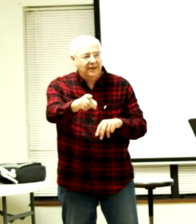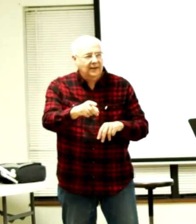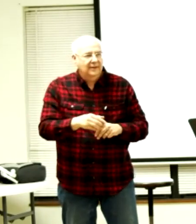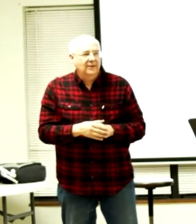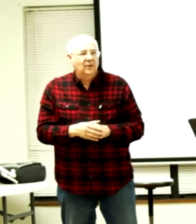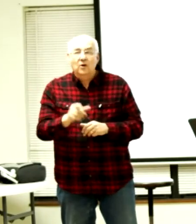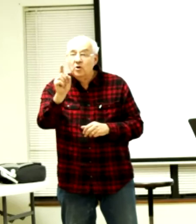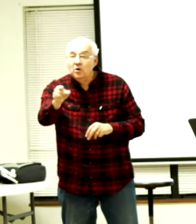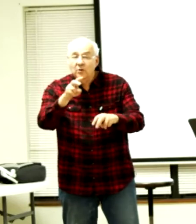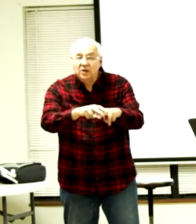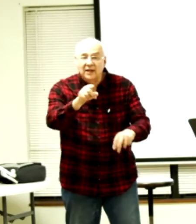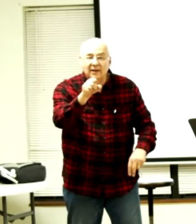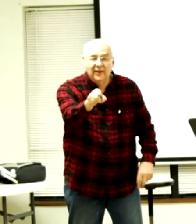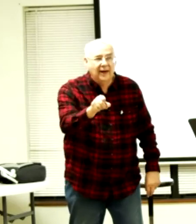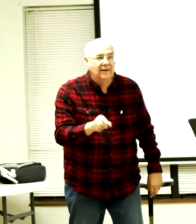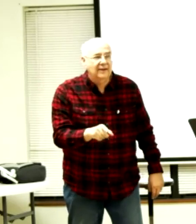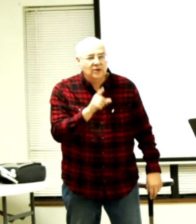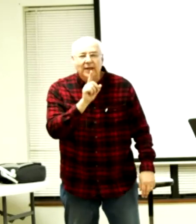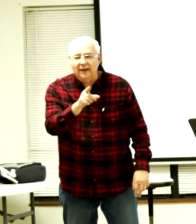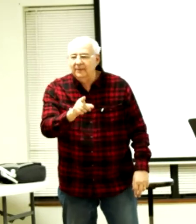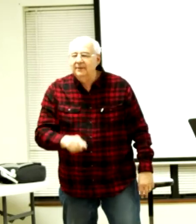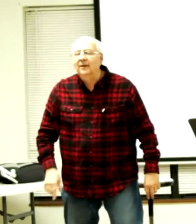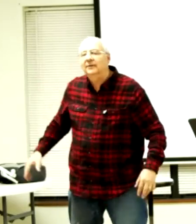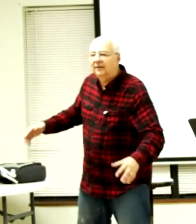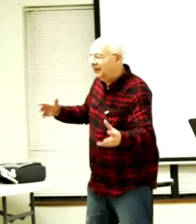there, or you sit there and shut up. Oh, yeah, whatever.